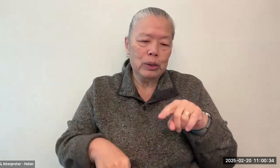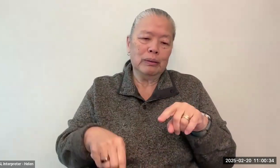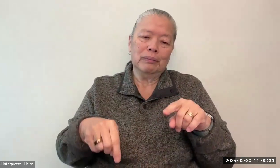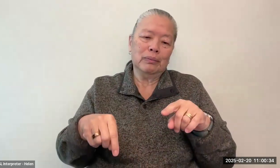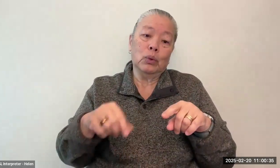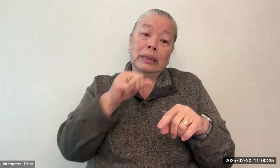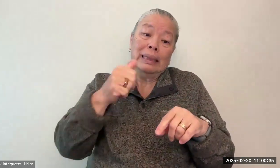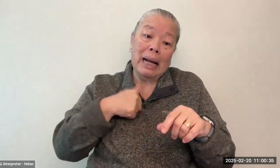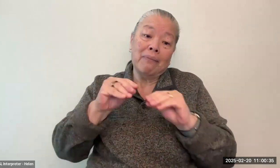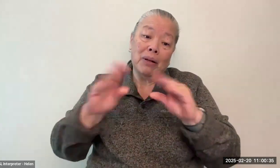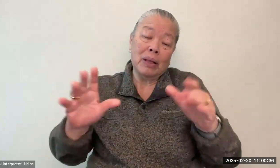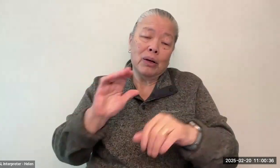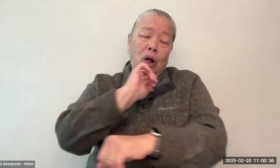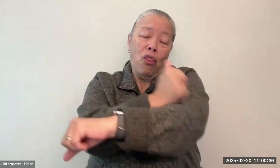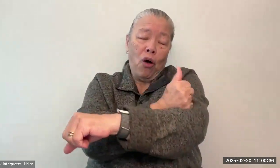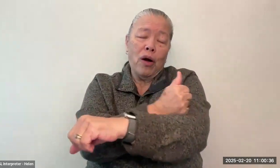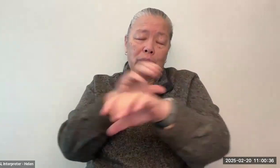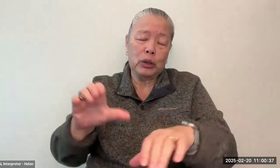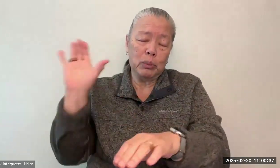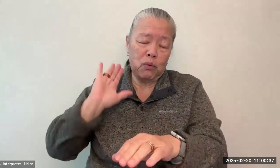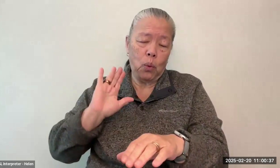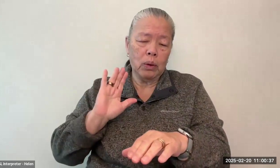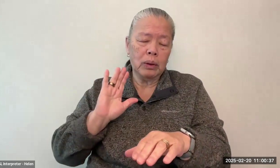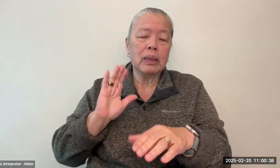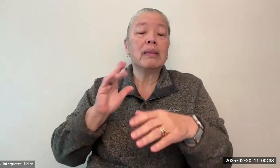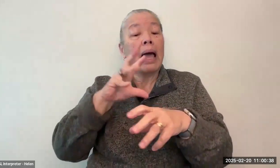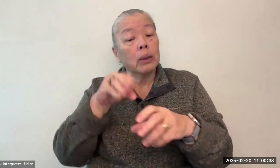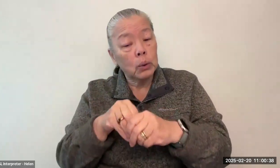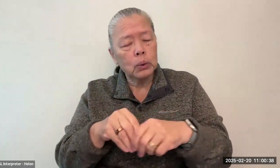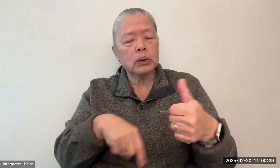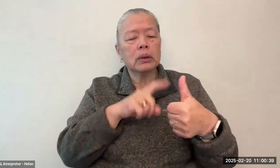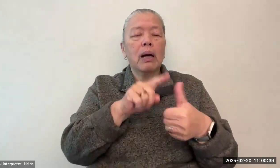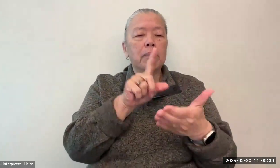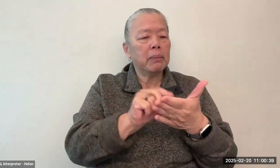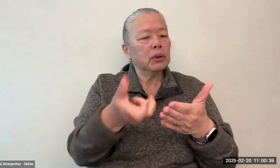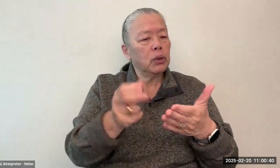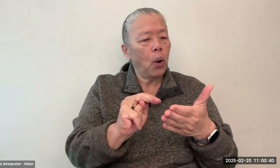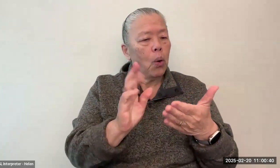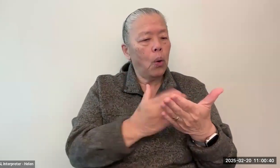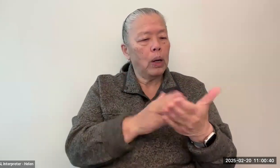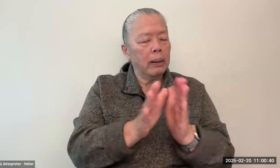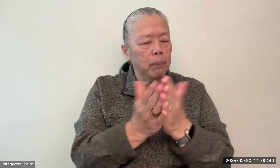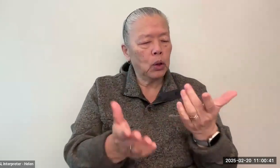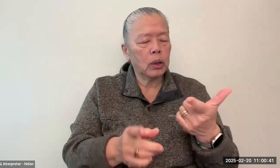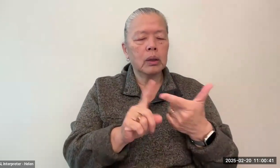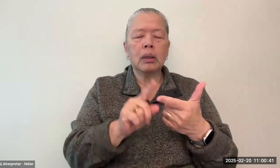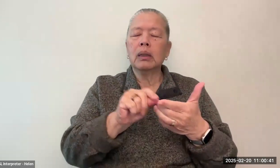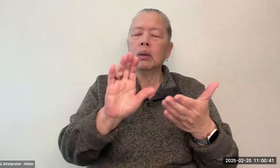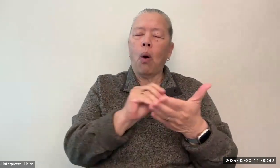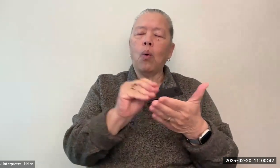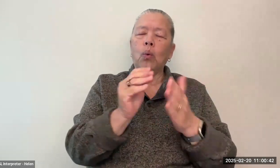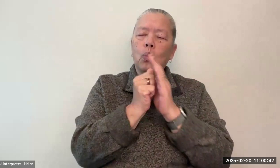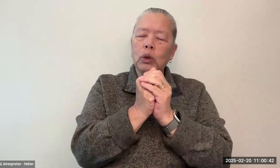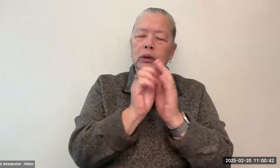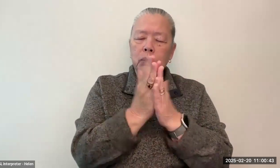before. First, publish its own hymnal, its own book of worship, and a regional book